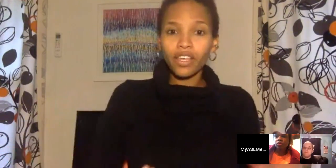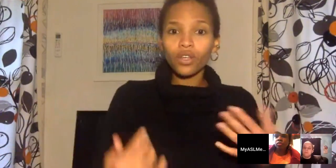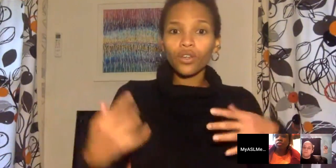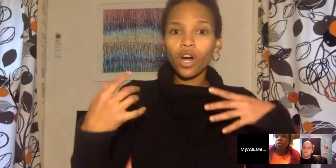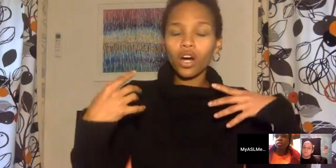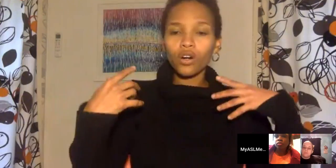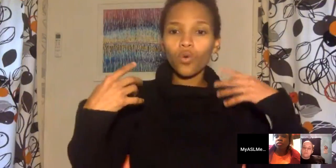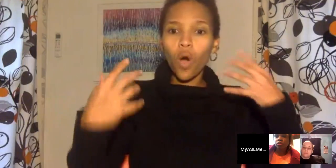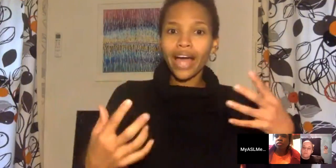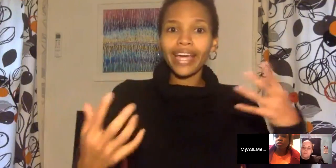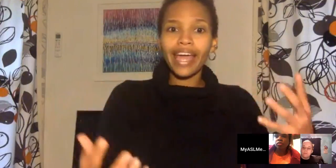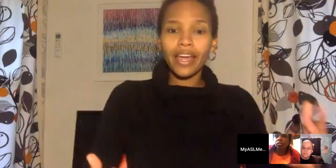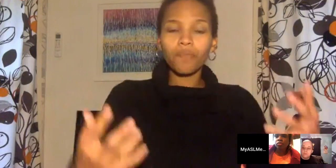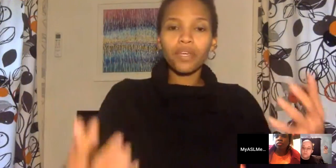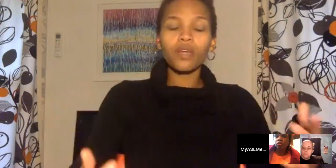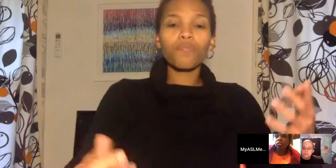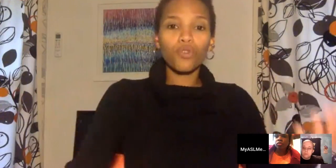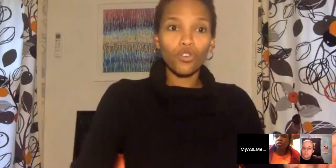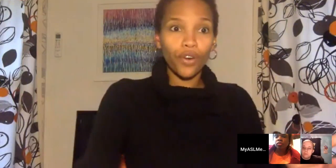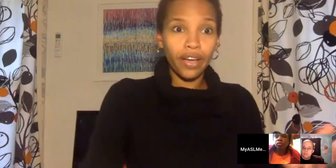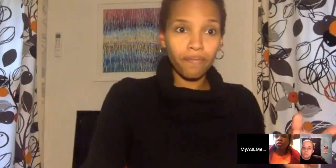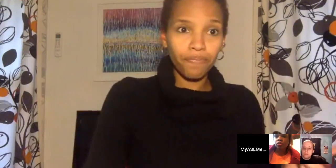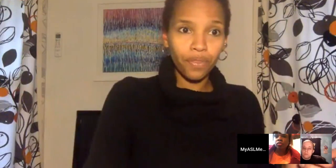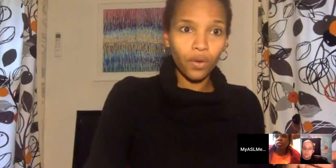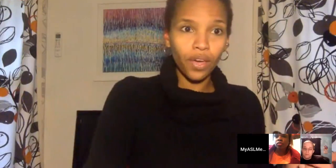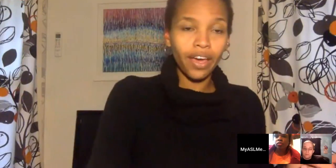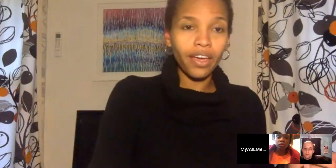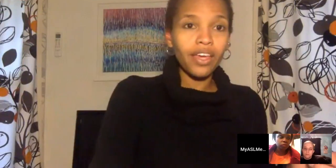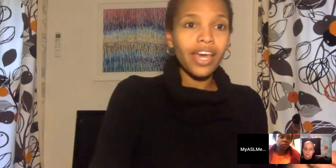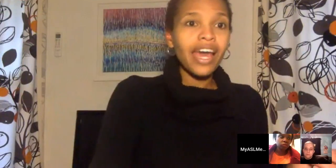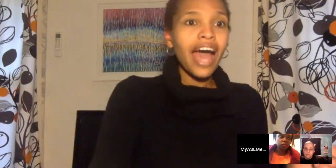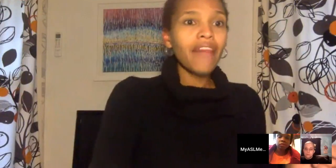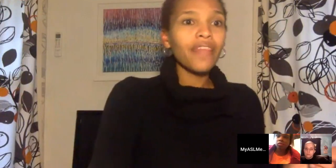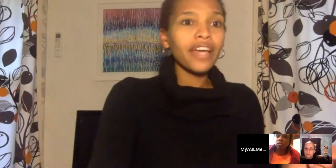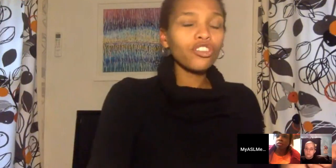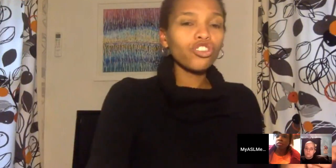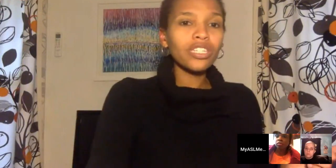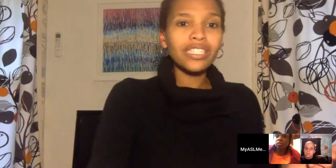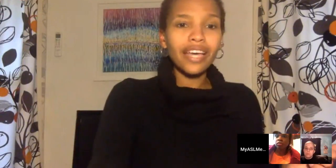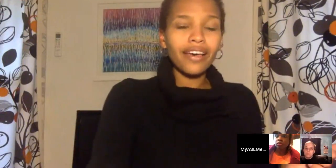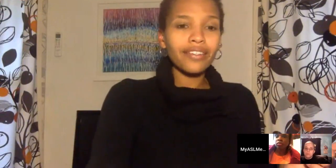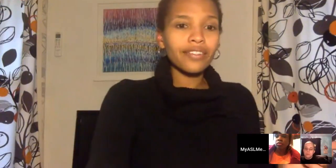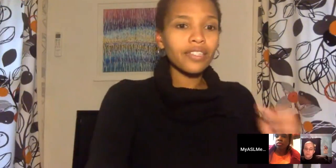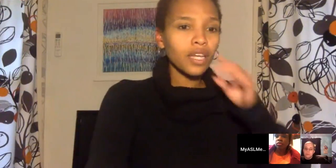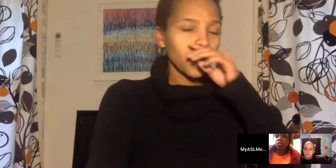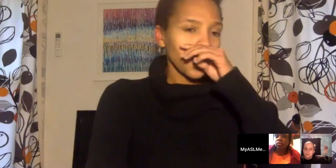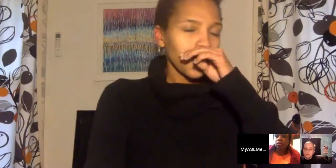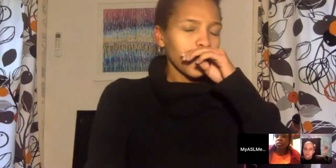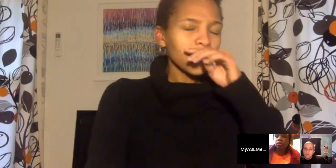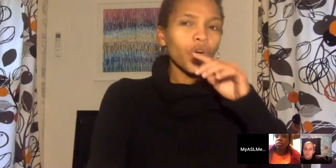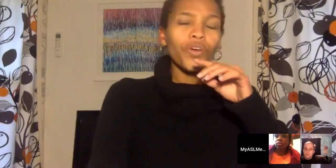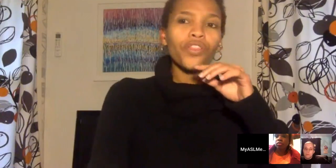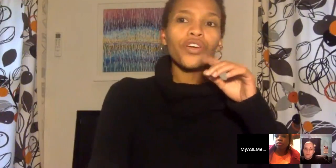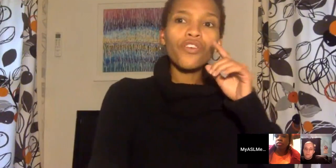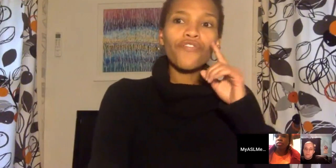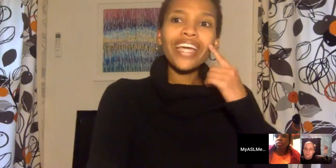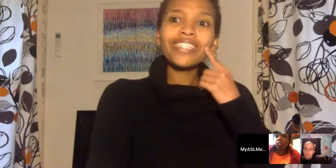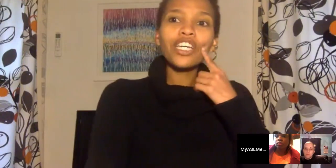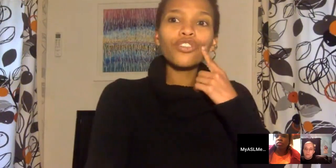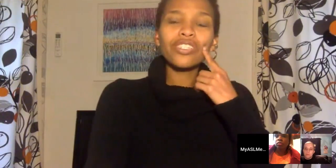the YAP program. Okay. And then she says, so the face that you're